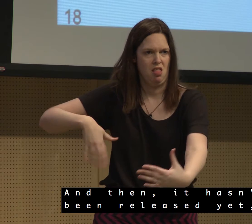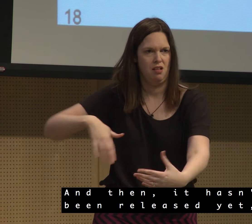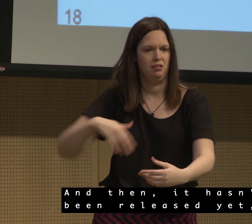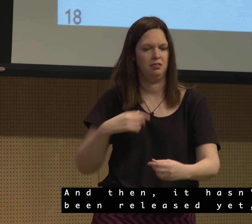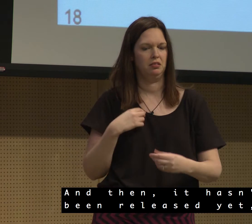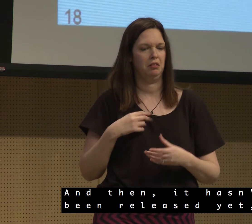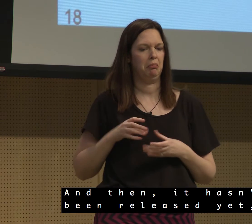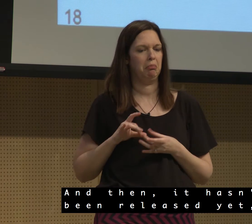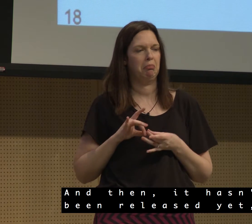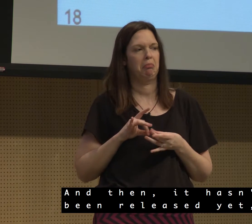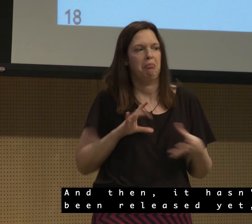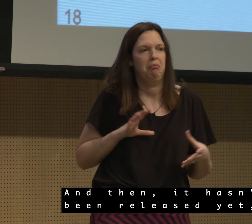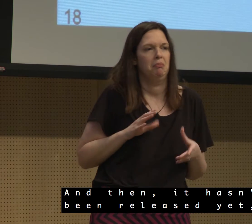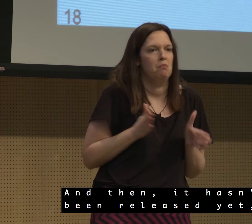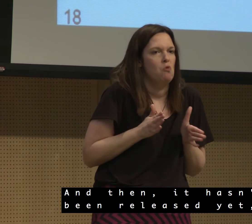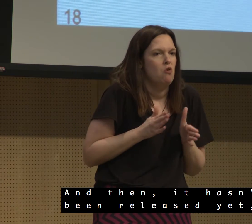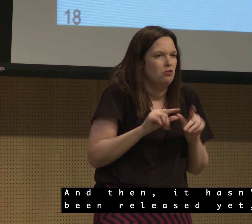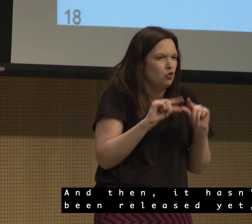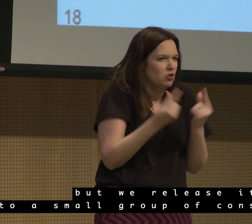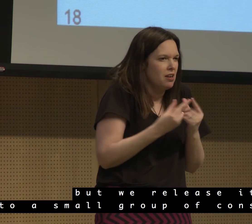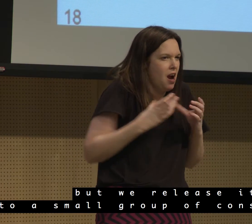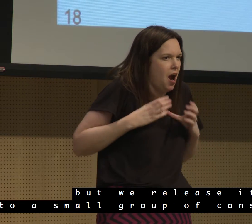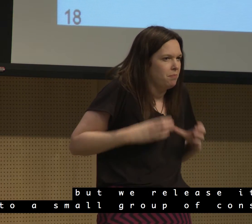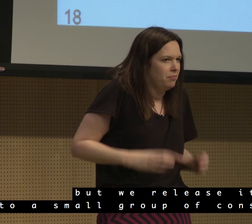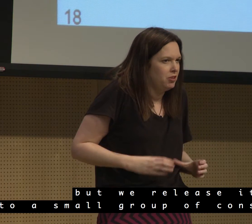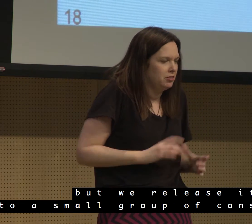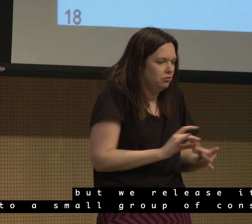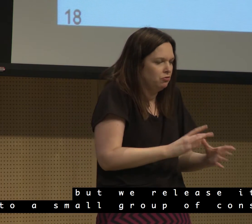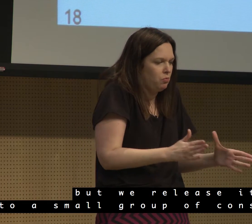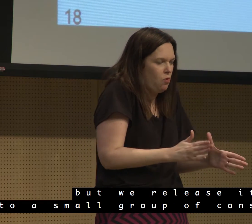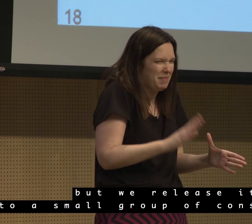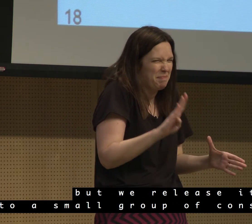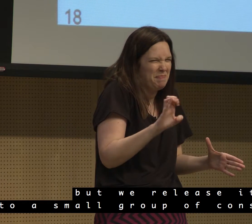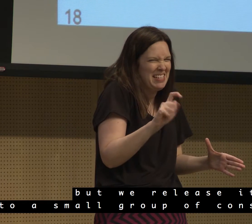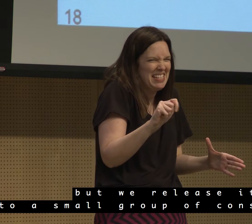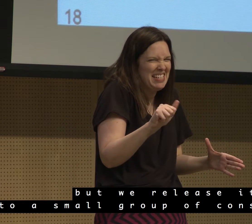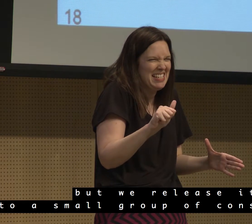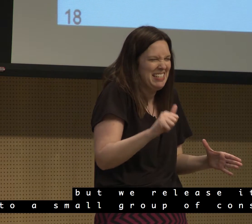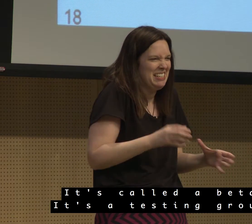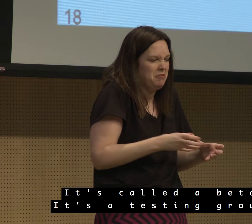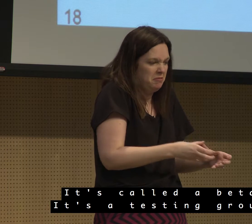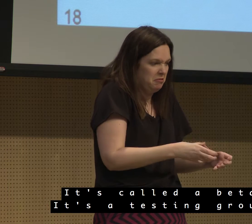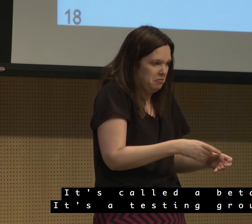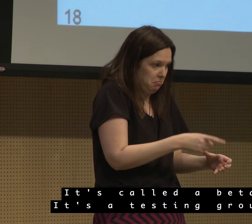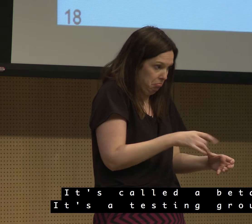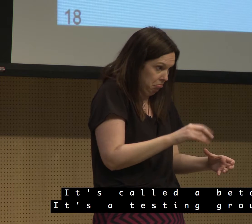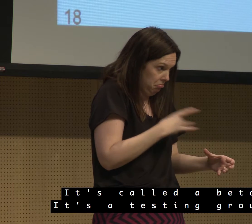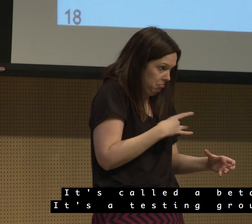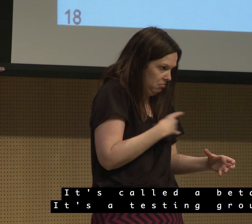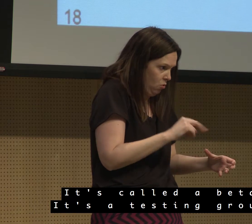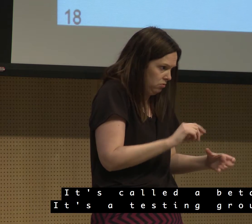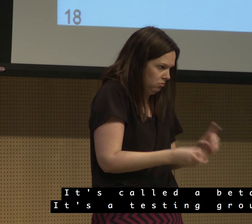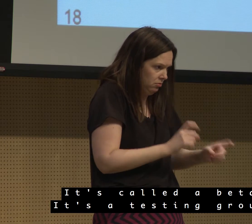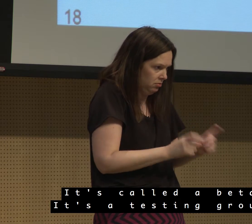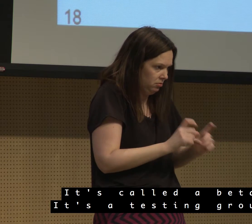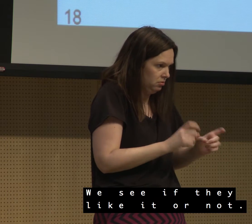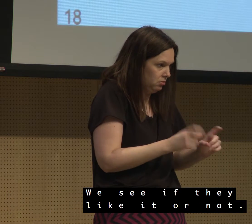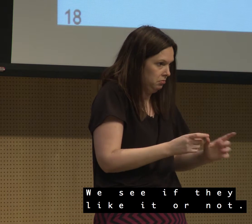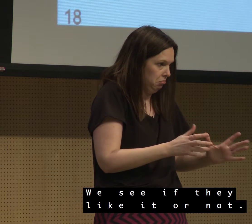and then it hasn't been released yet, but we release it to a small group of consumers. It's called a beta, it's a testing group. We see if